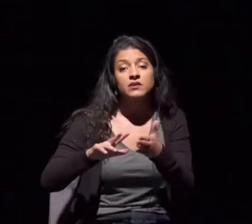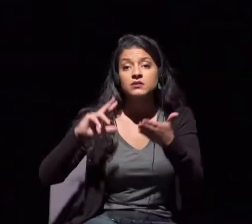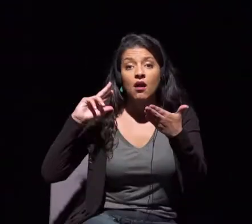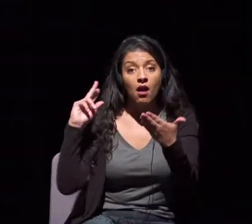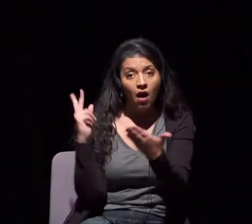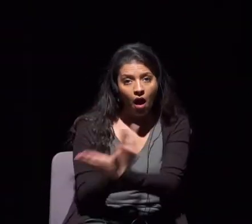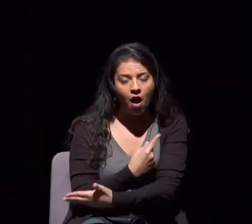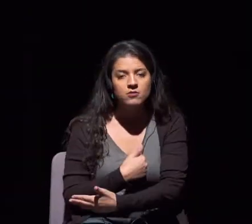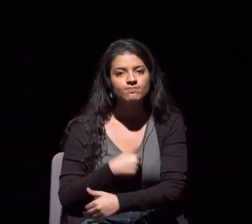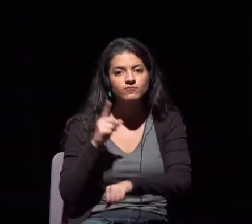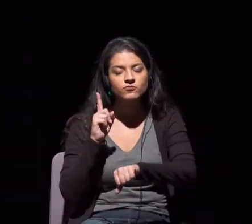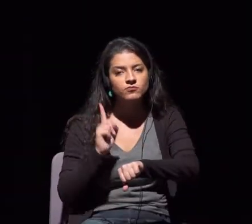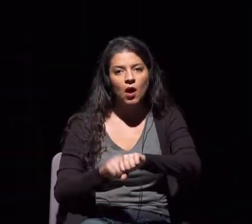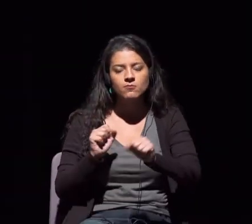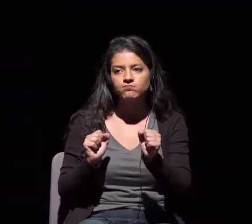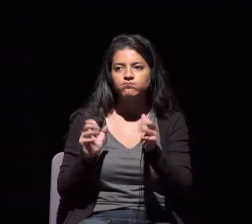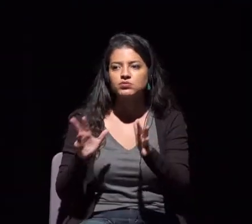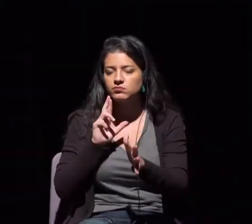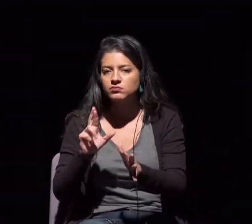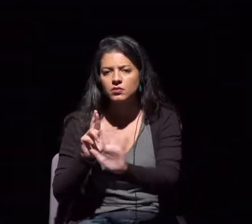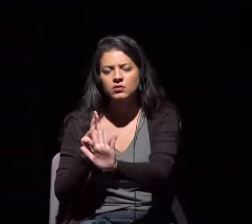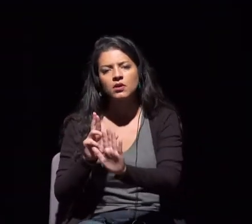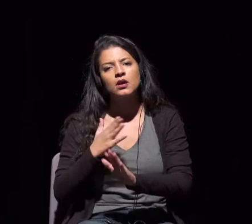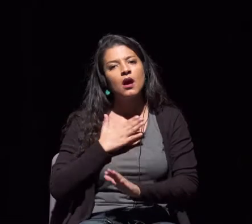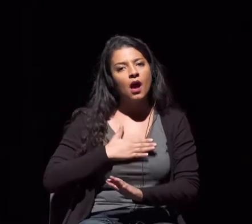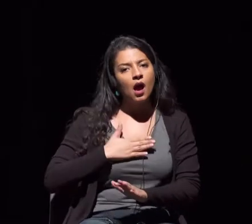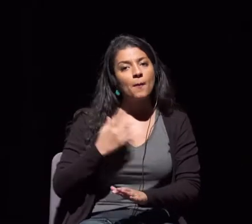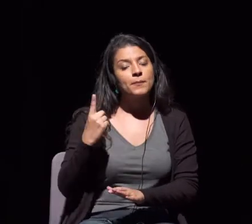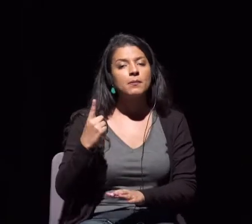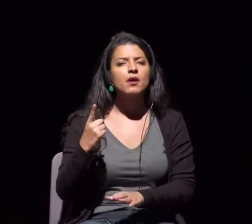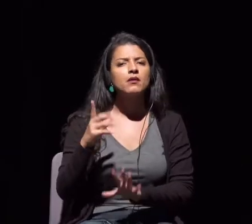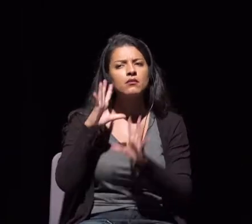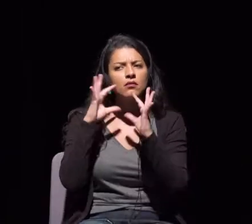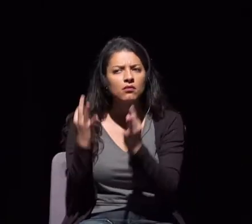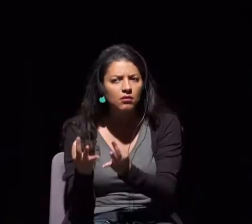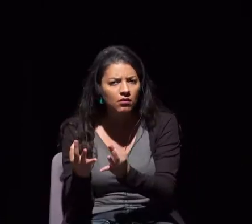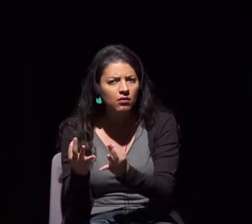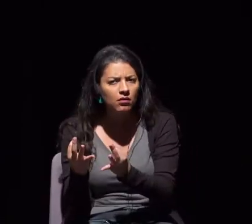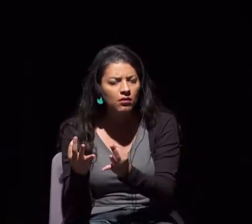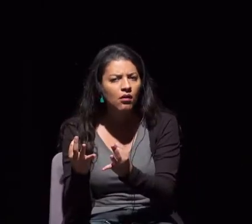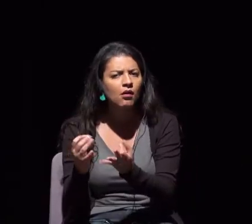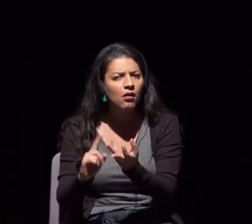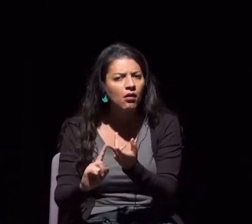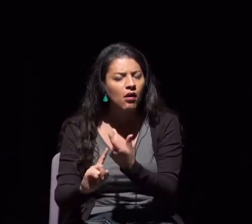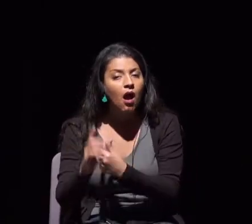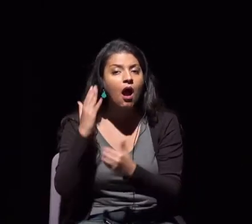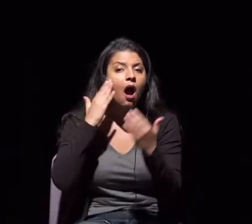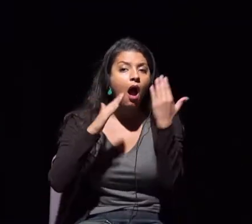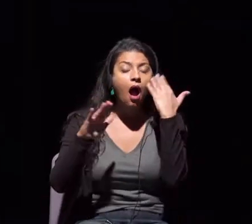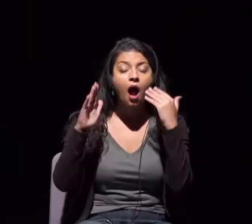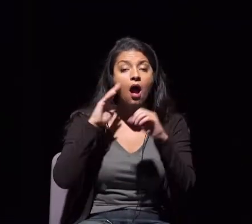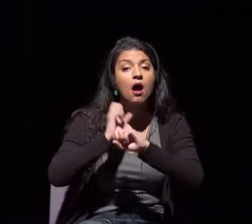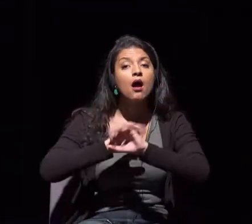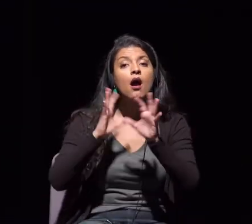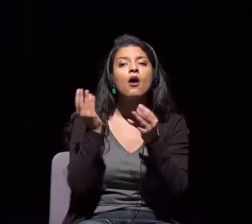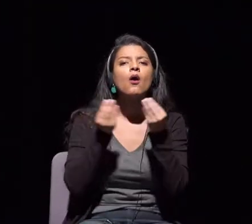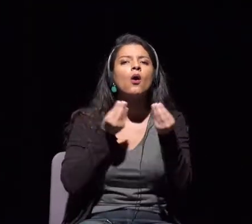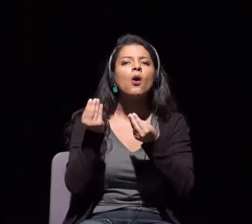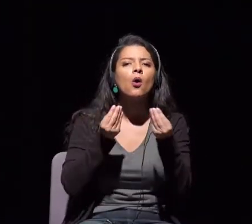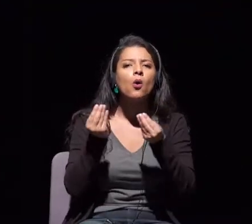actually can become really informative in terms of what we can really realize. And so for the first year I spent